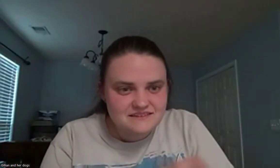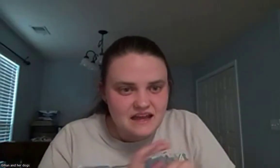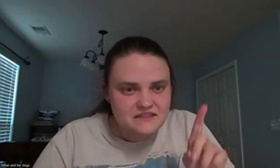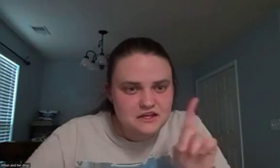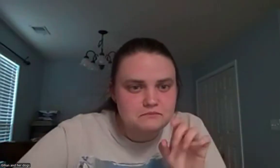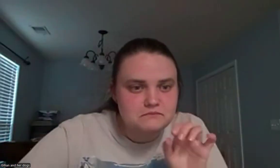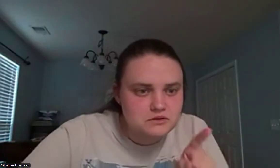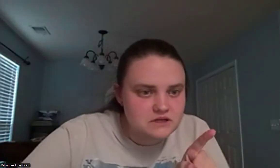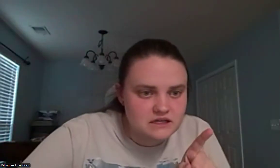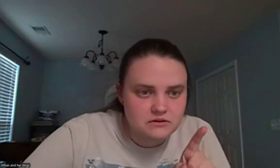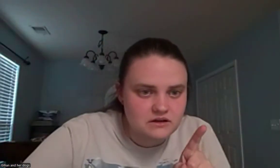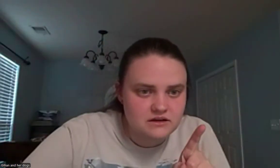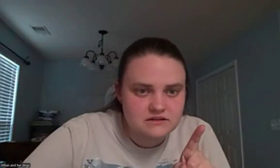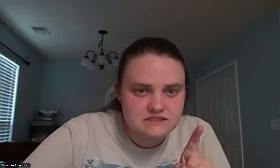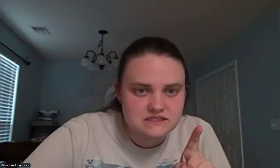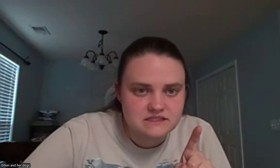I think you're muted. Hold on. Let's see.